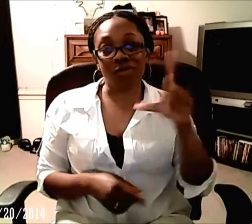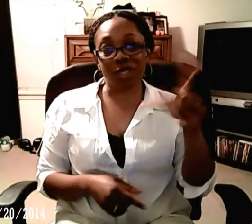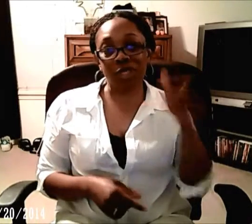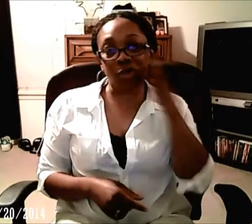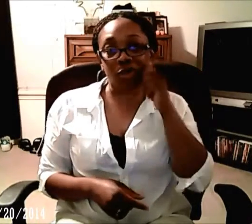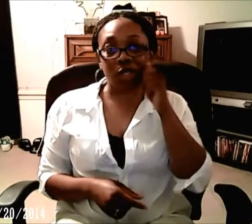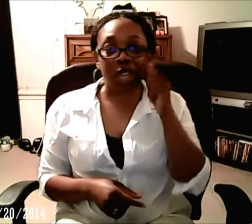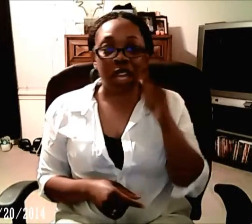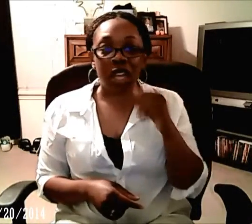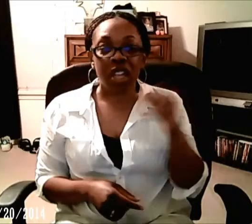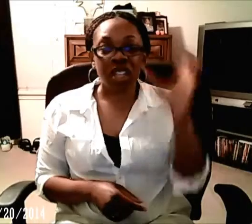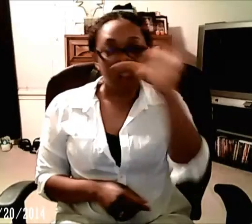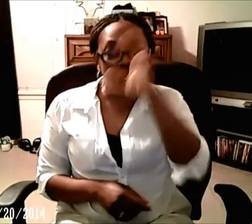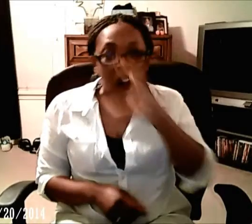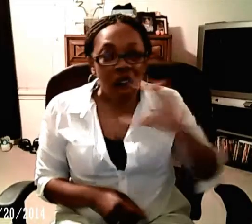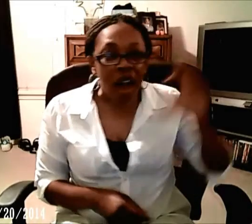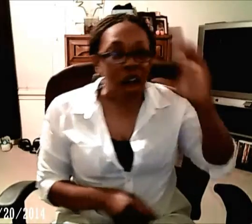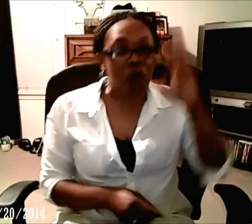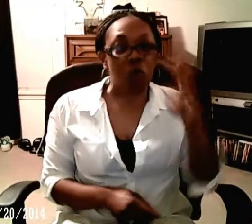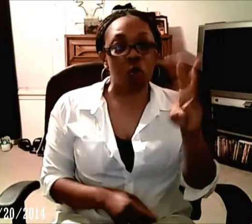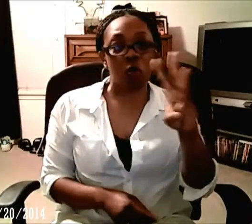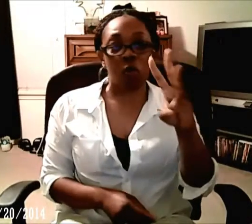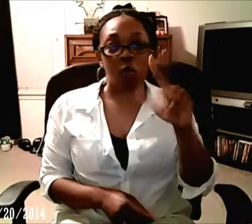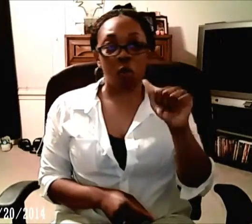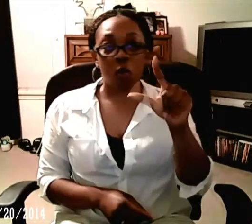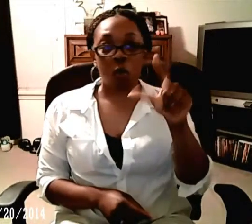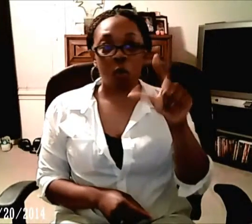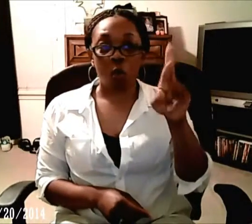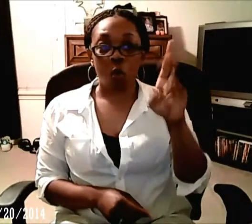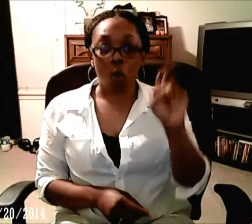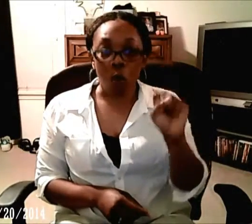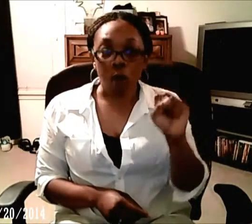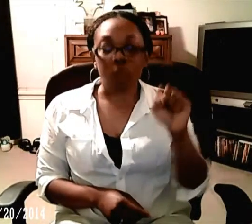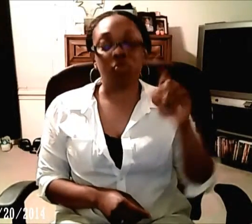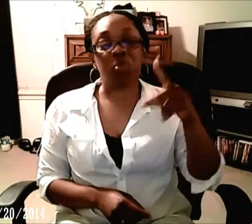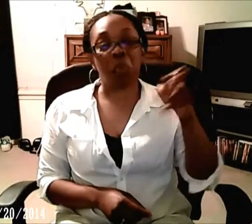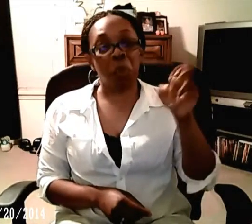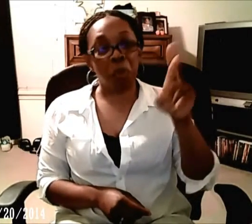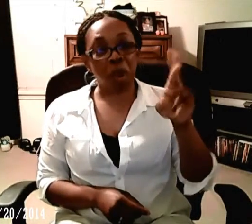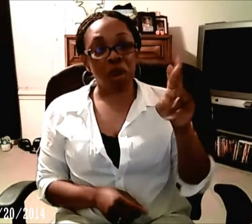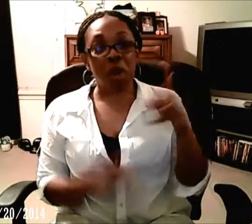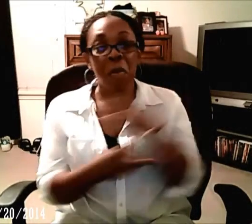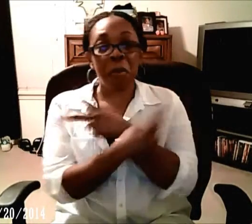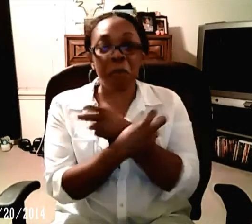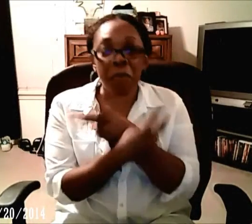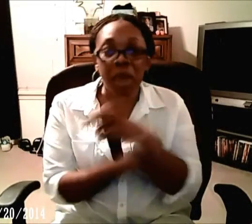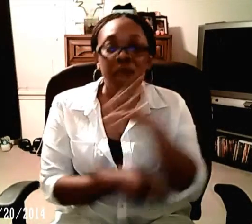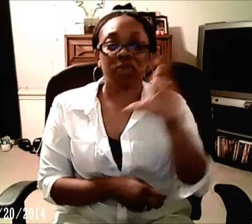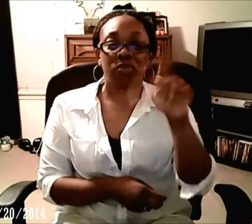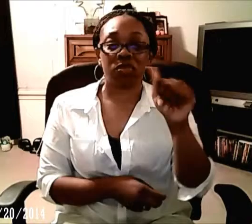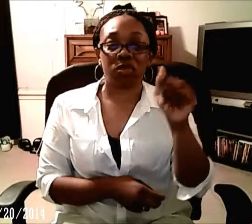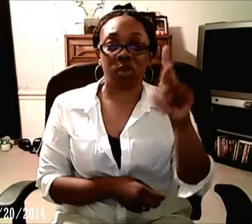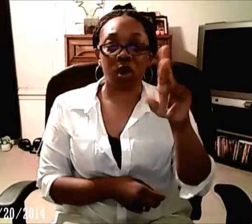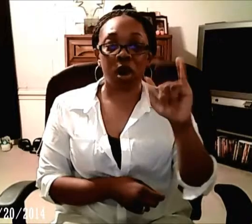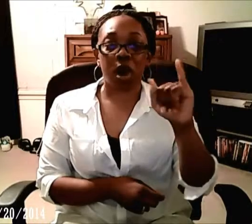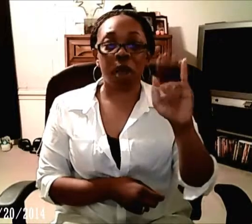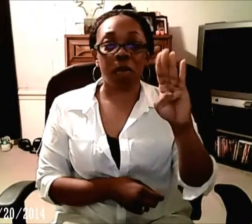hunt walrus, polar bear, seals, birds, caribou, things like that for food. And their